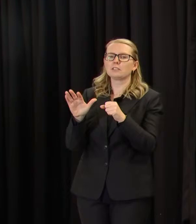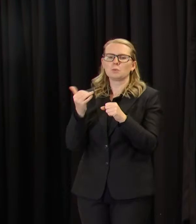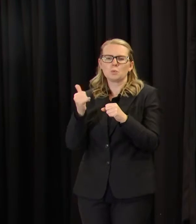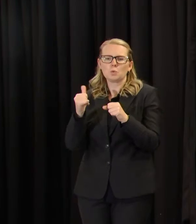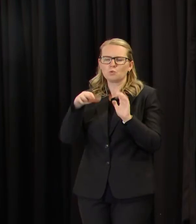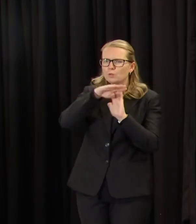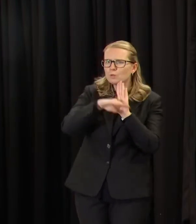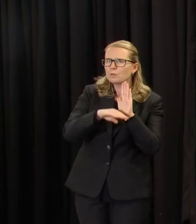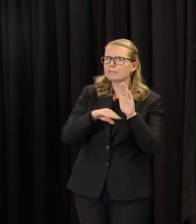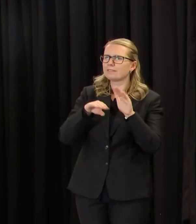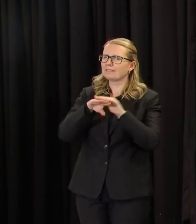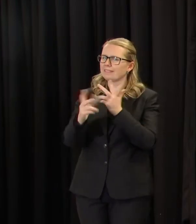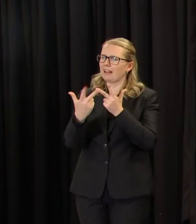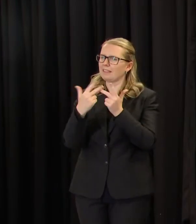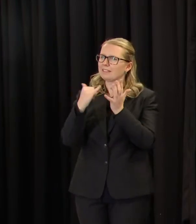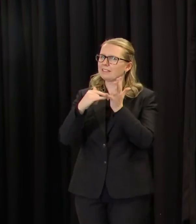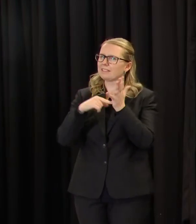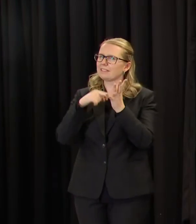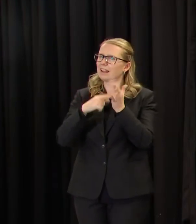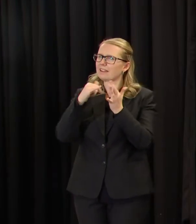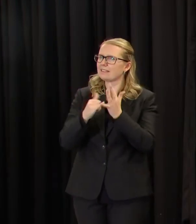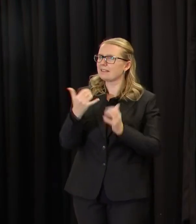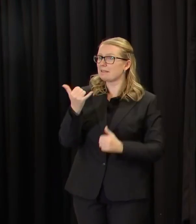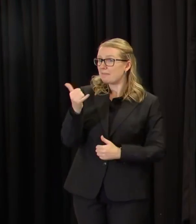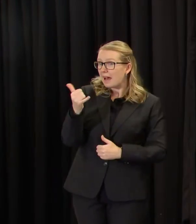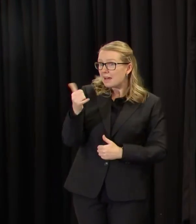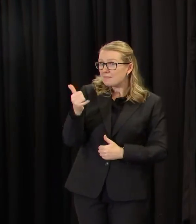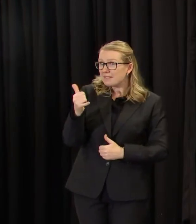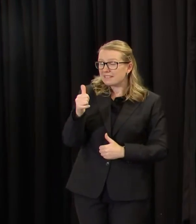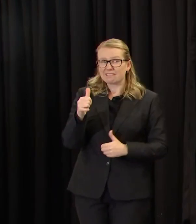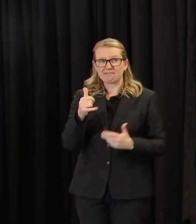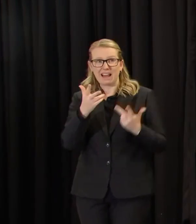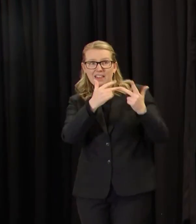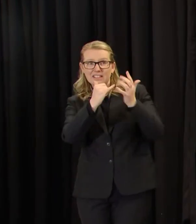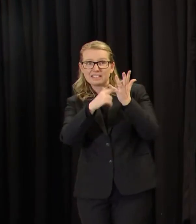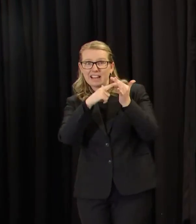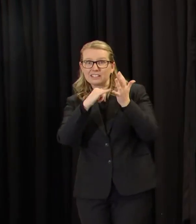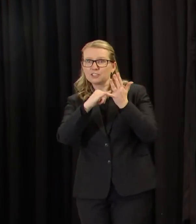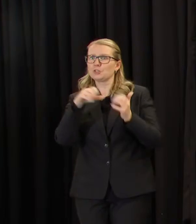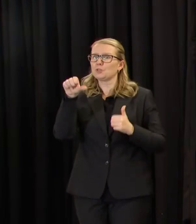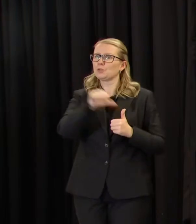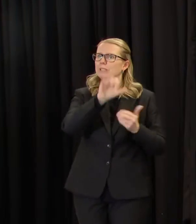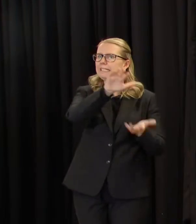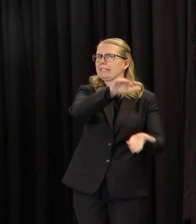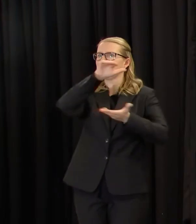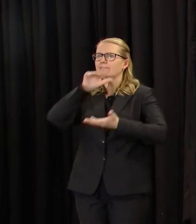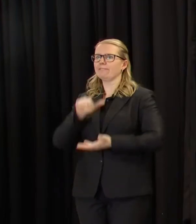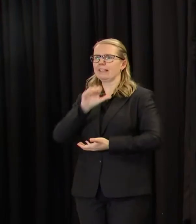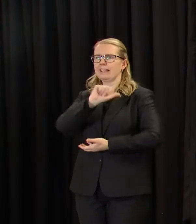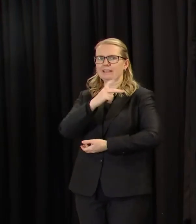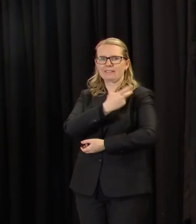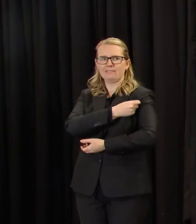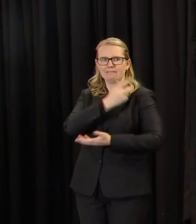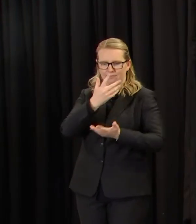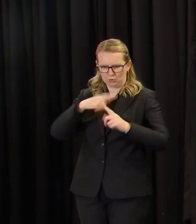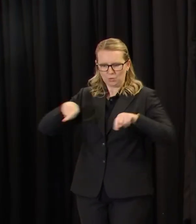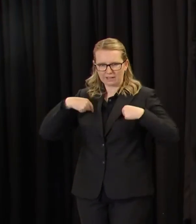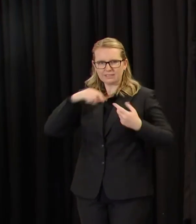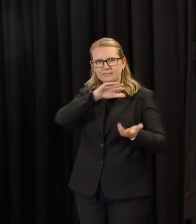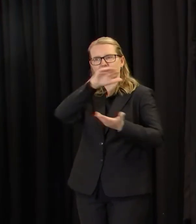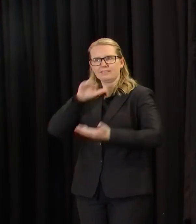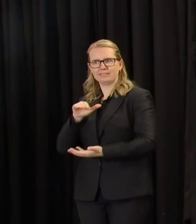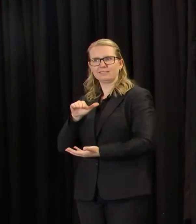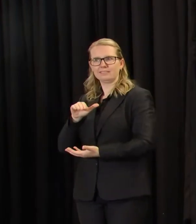states, do you think the equitable thing to do would divert their share to Victoria? We have almost 100 cases and we've been in lockdown for ages.